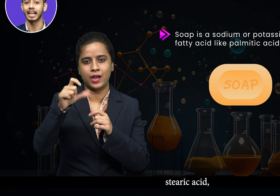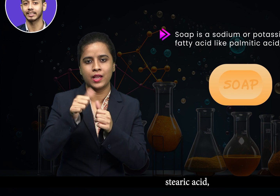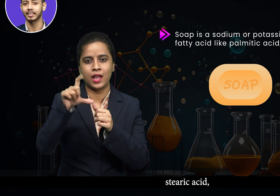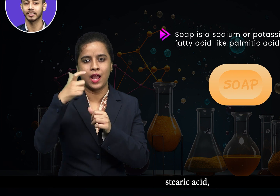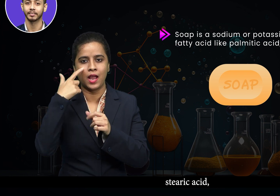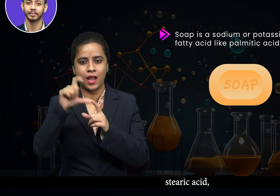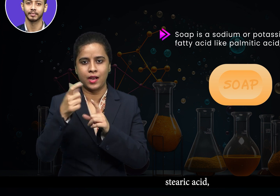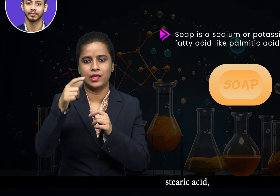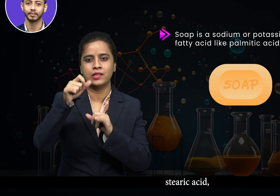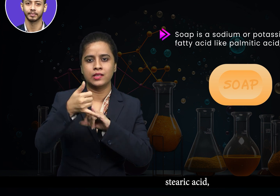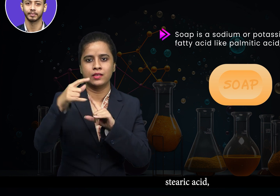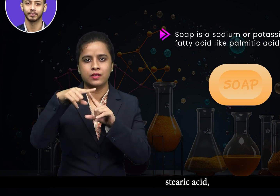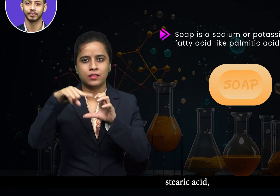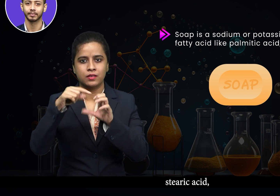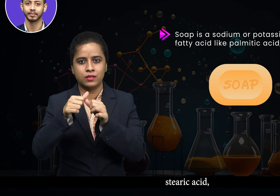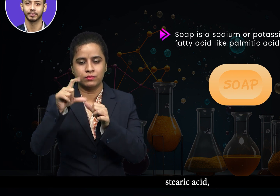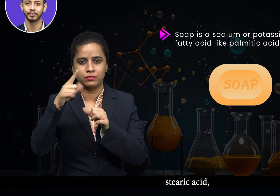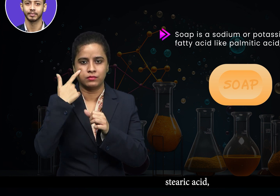stearic acid,